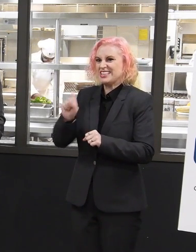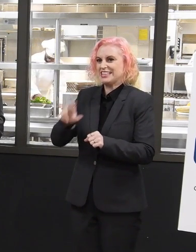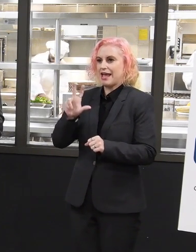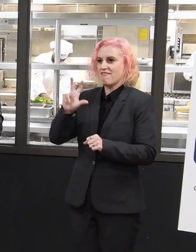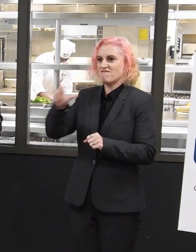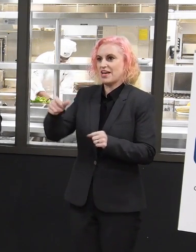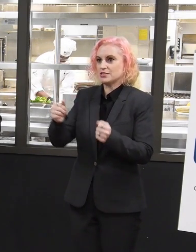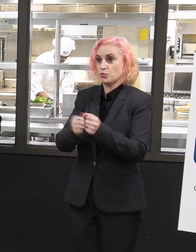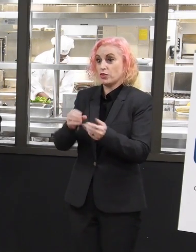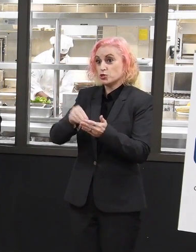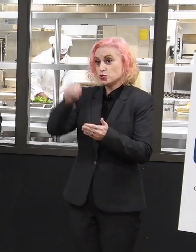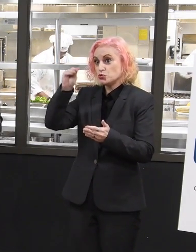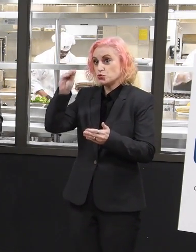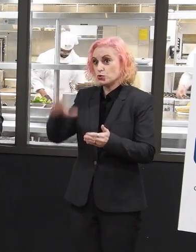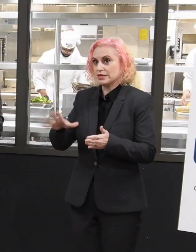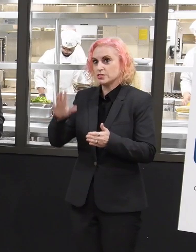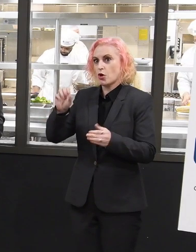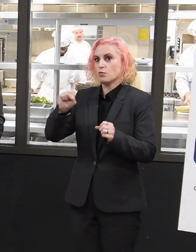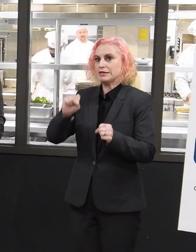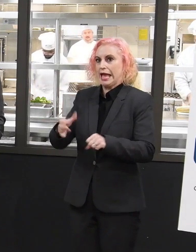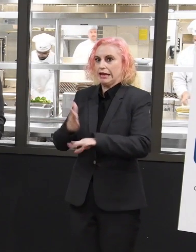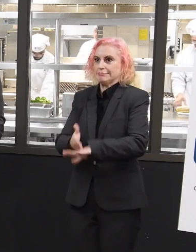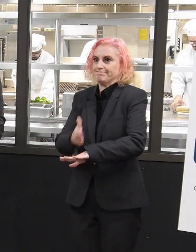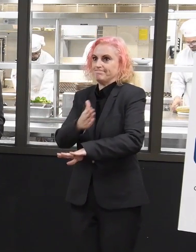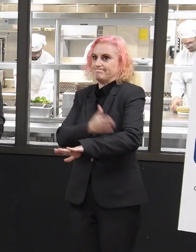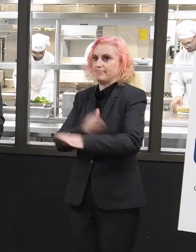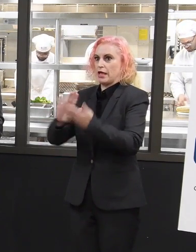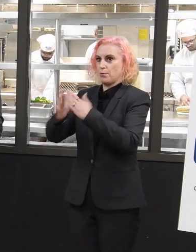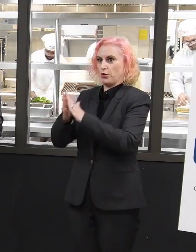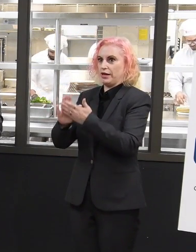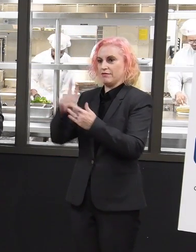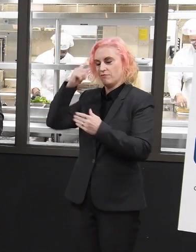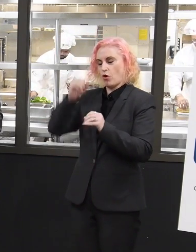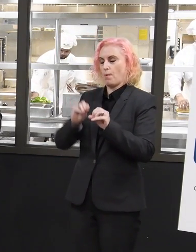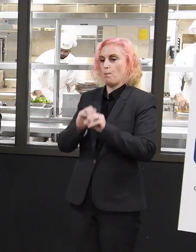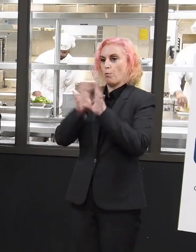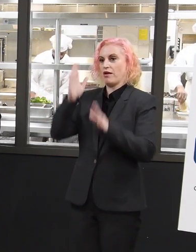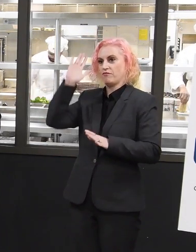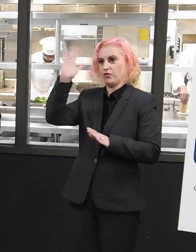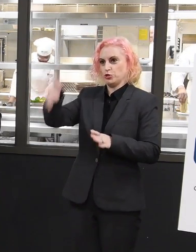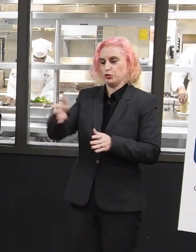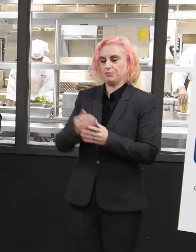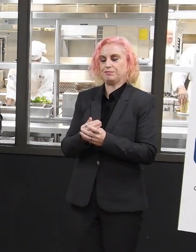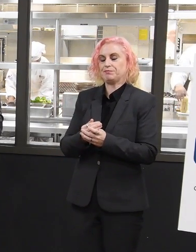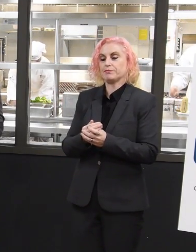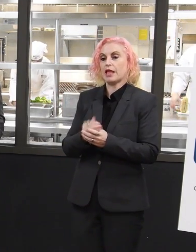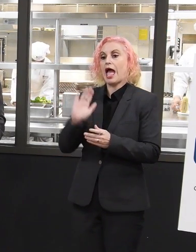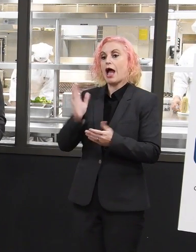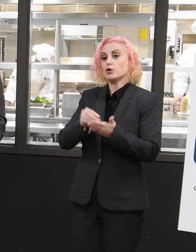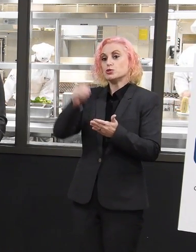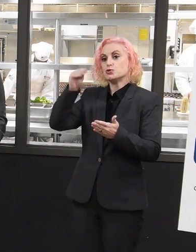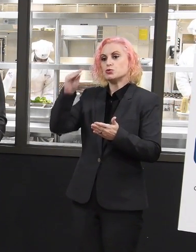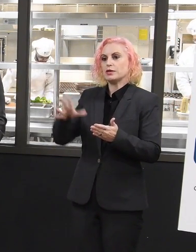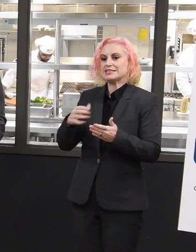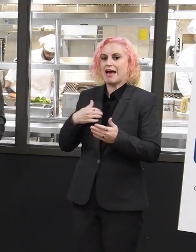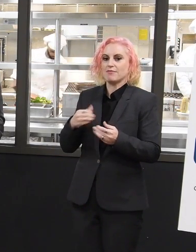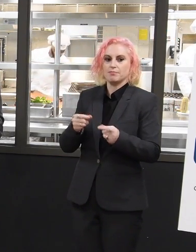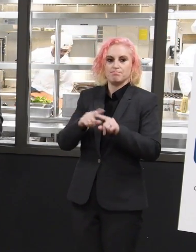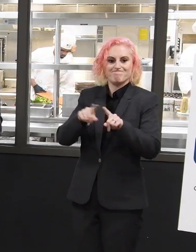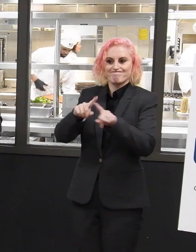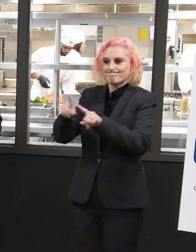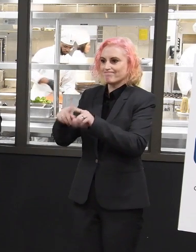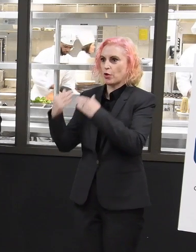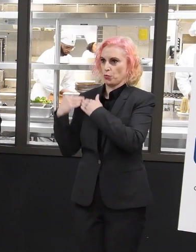can reinvest in our community and building the best and brightest future for all. Our students are pulled in many different